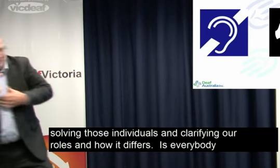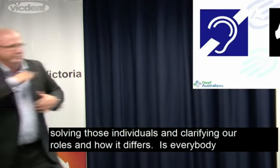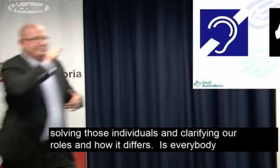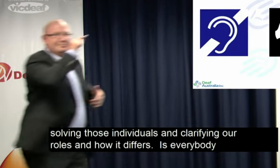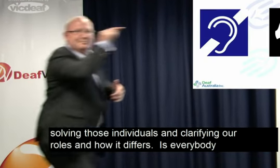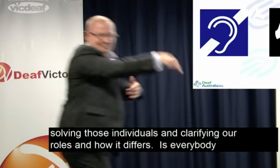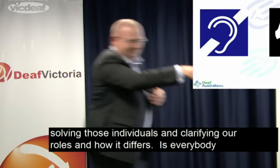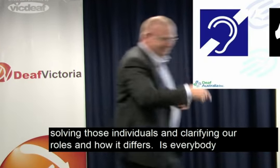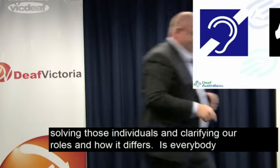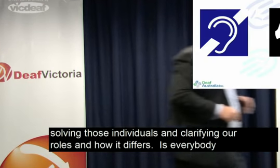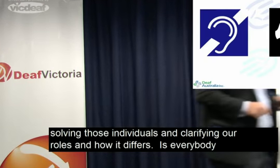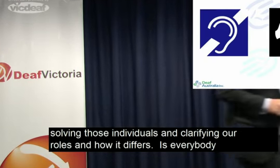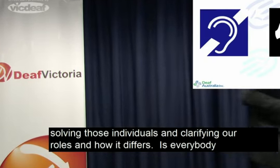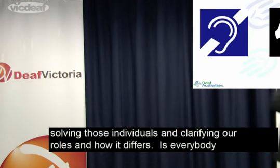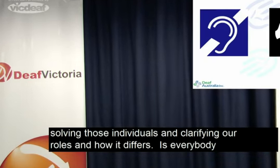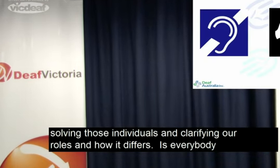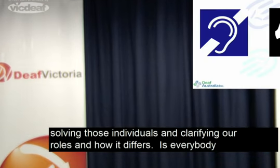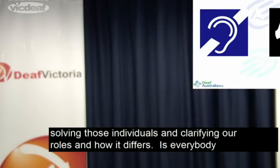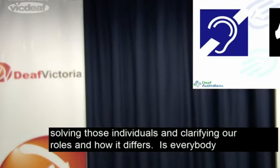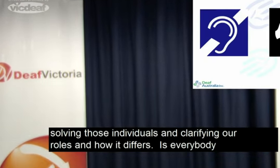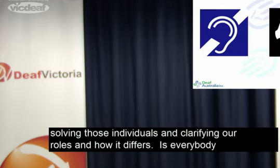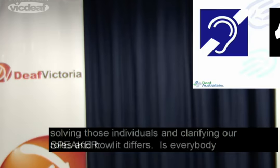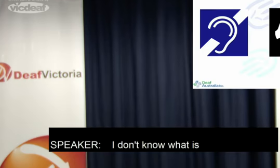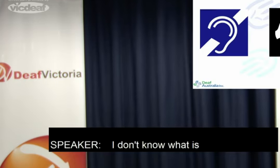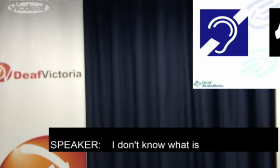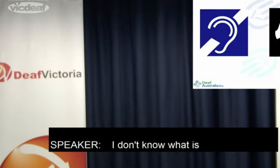I don't know what's happening with the technology. I'll just go over and have a look at the laptop.